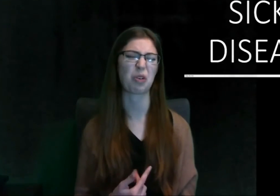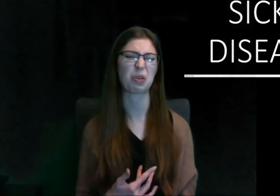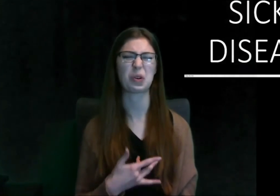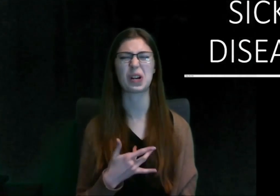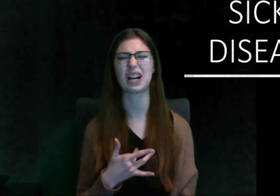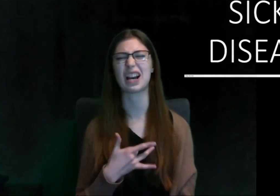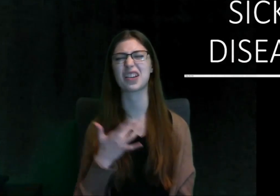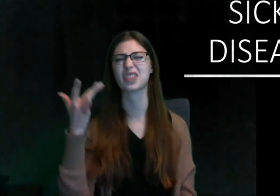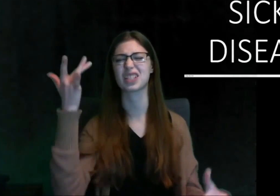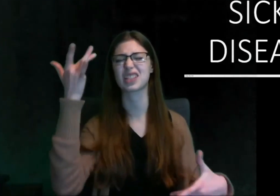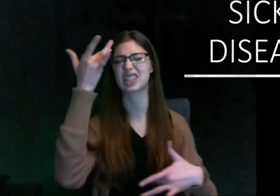Oh, I feel sick.